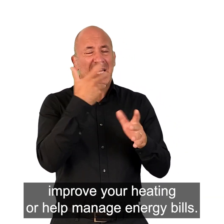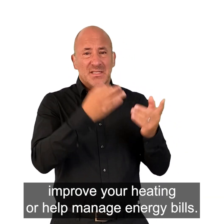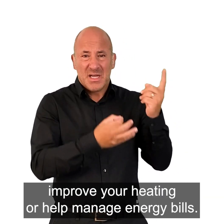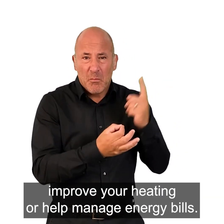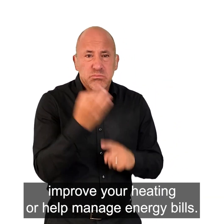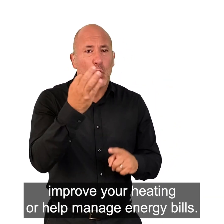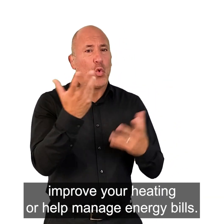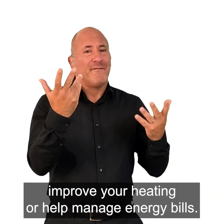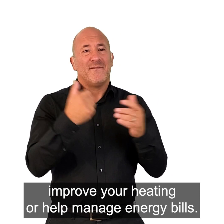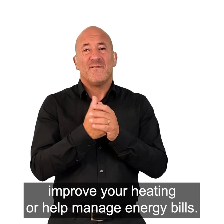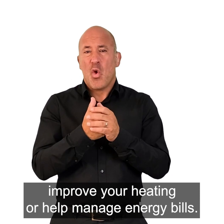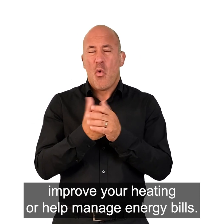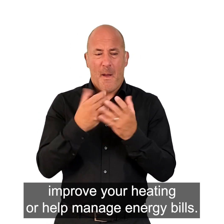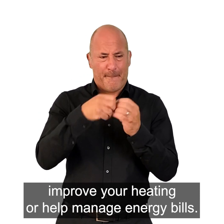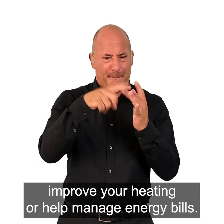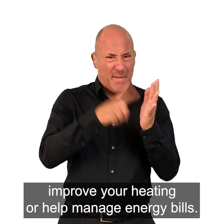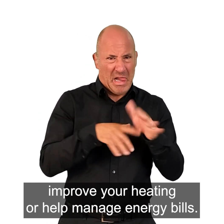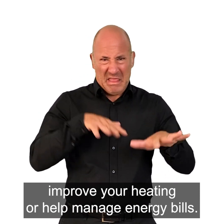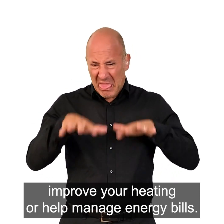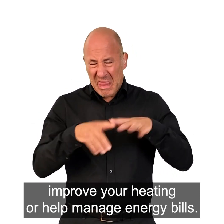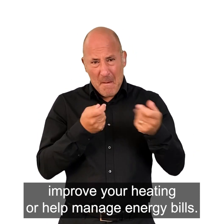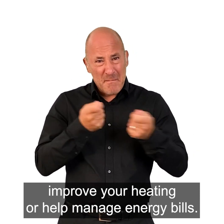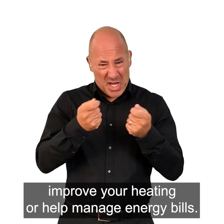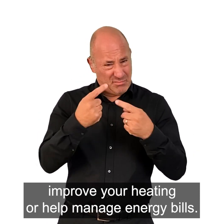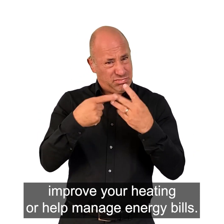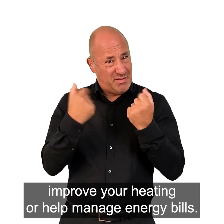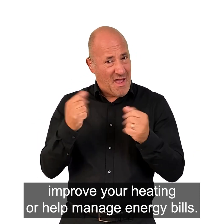improve your heating, or help manage energy bills.